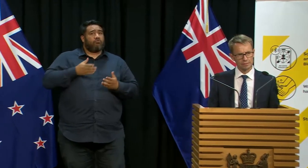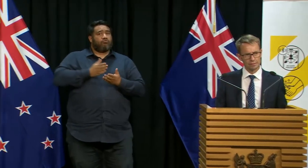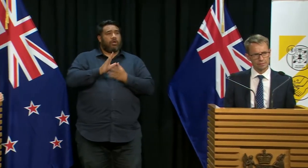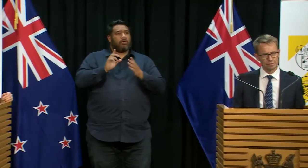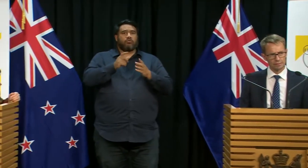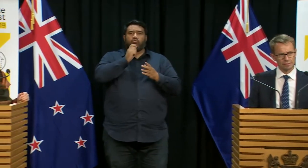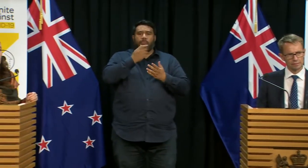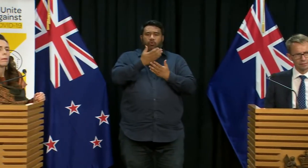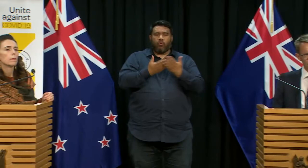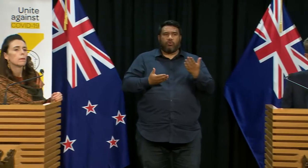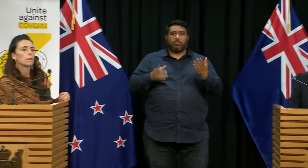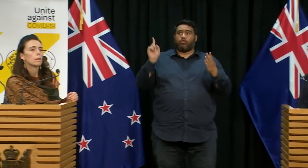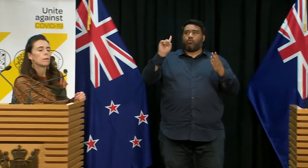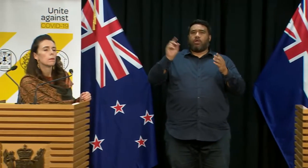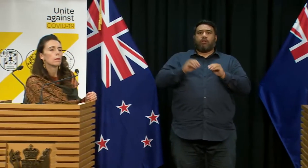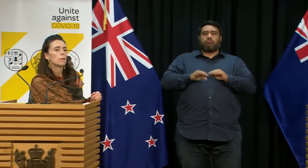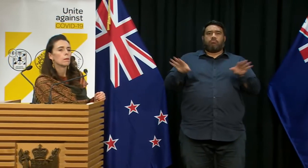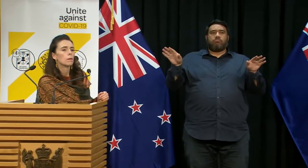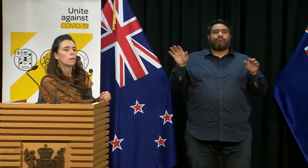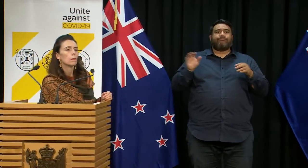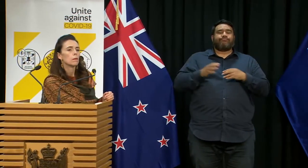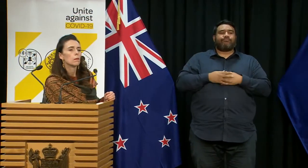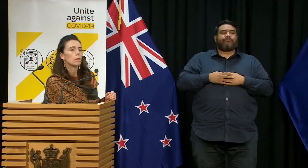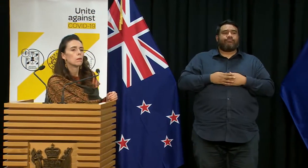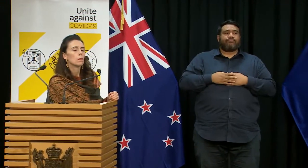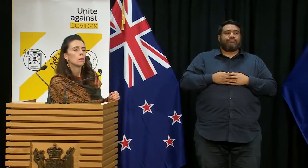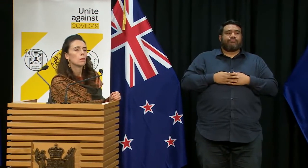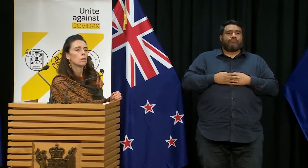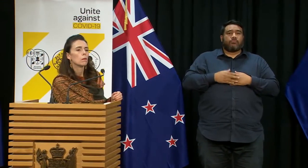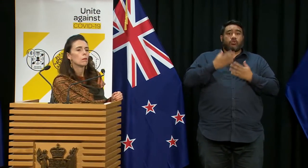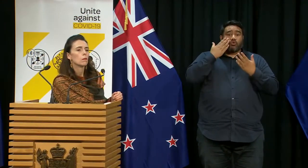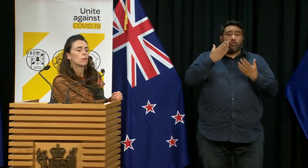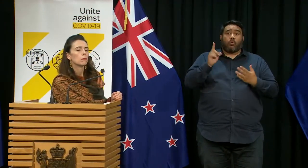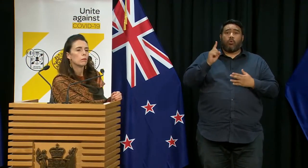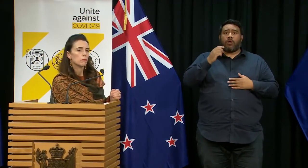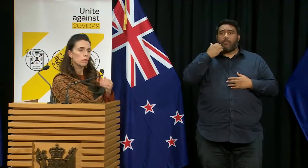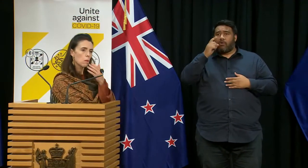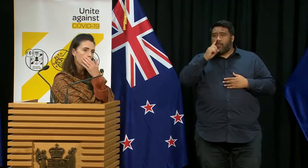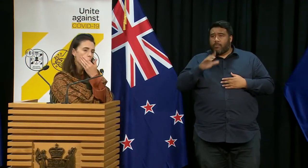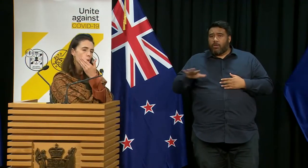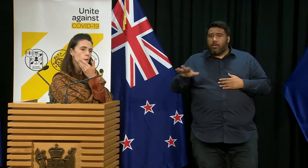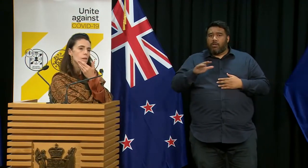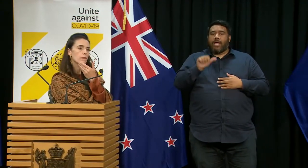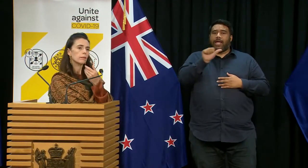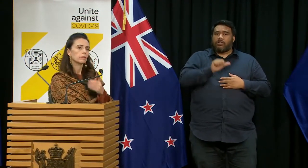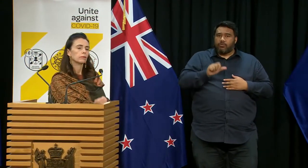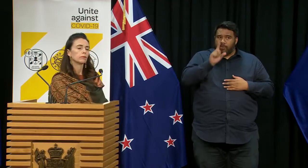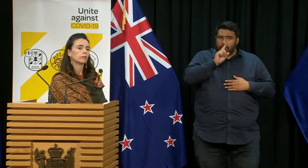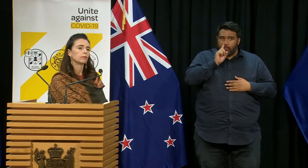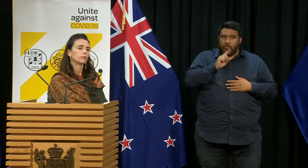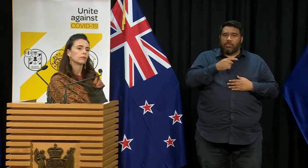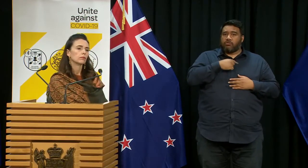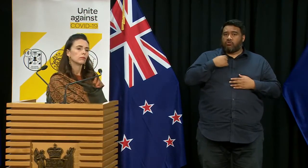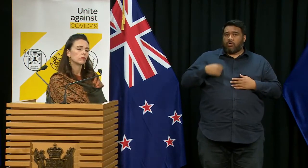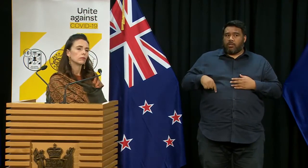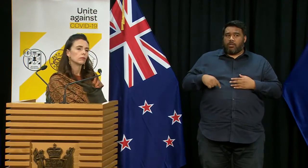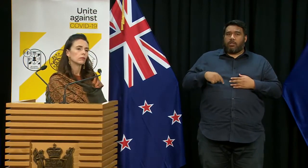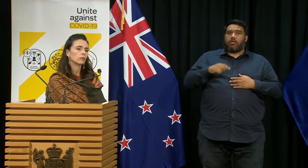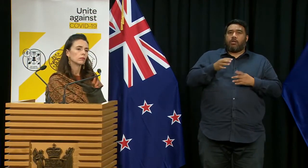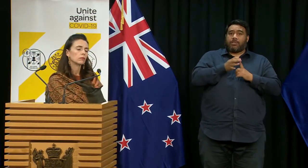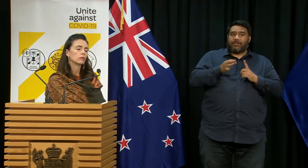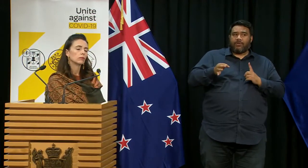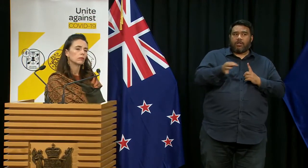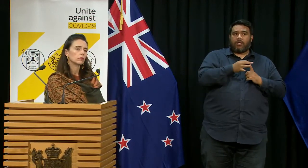out today, showing that Tangata Whenua, Asians, Chinese, Pacifica